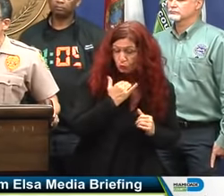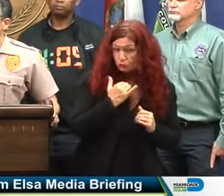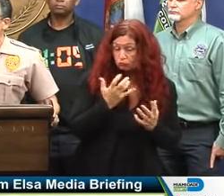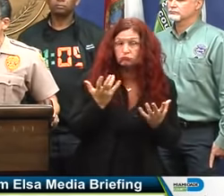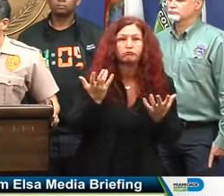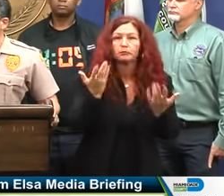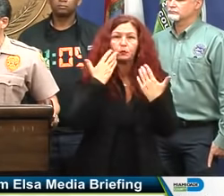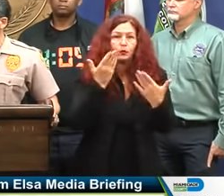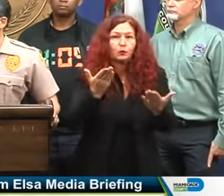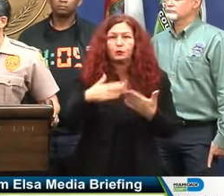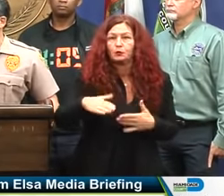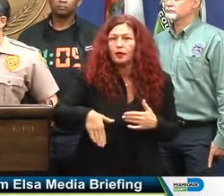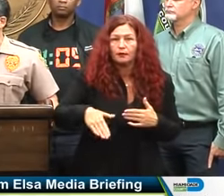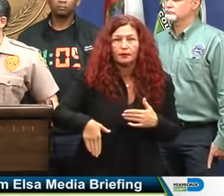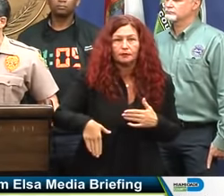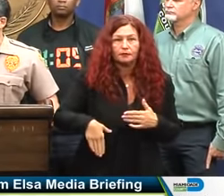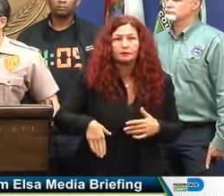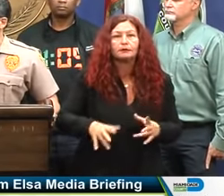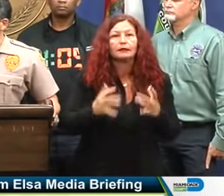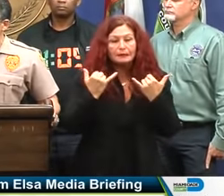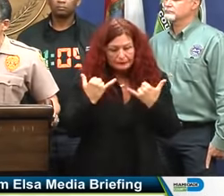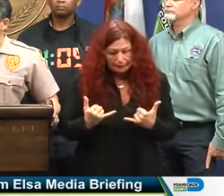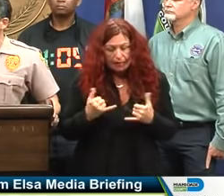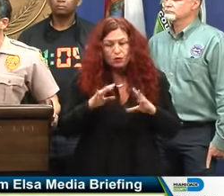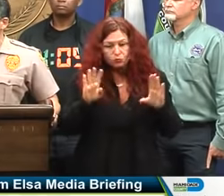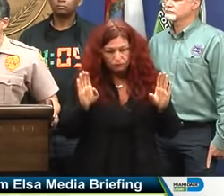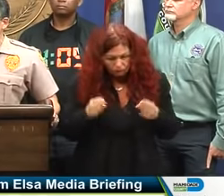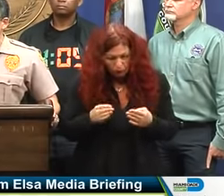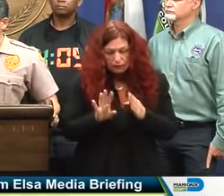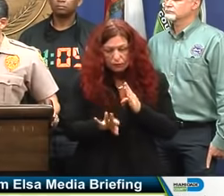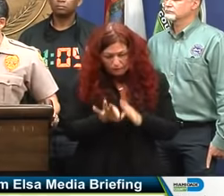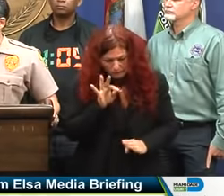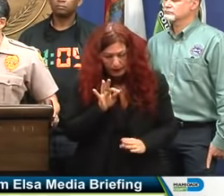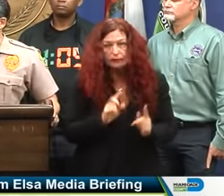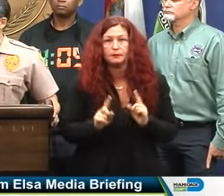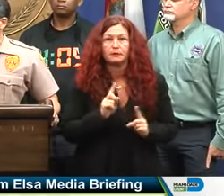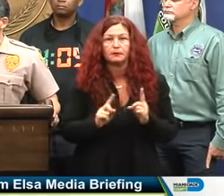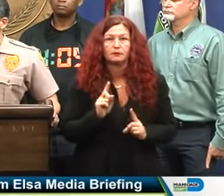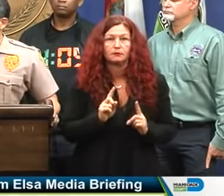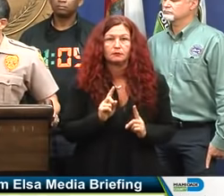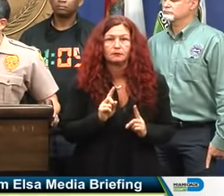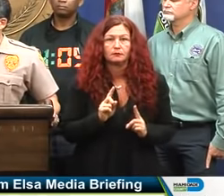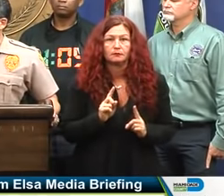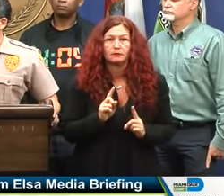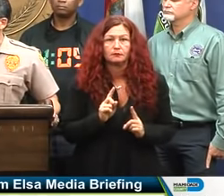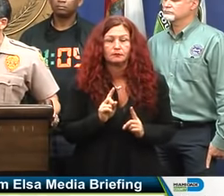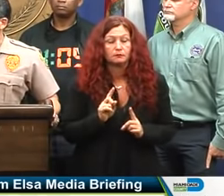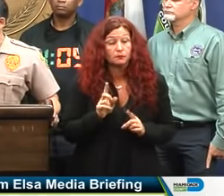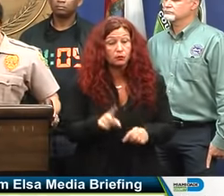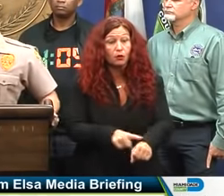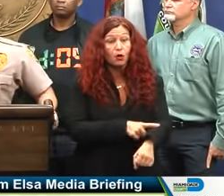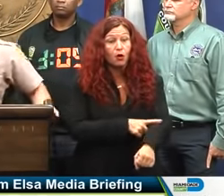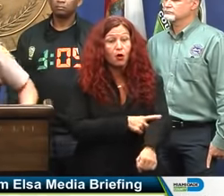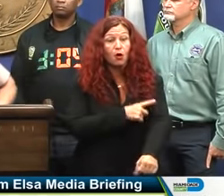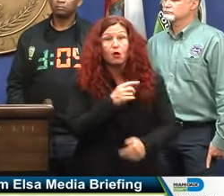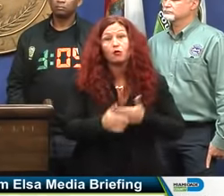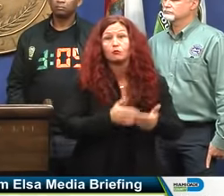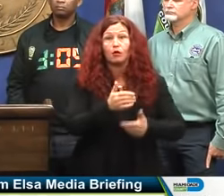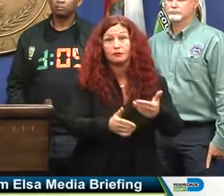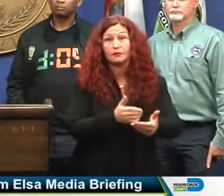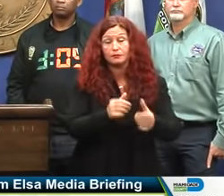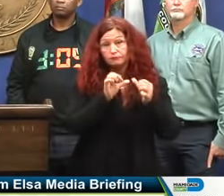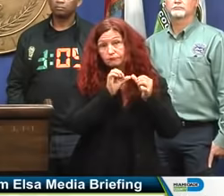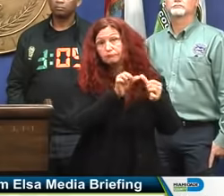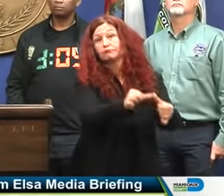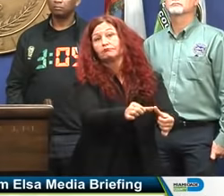focusing on recovering victims right now. But this will be a long process, as has been stated, and it'll be very thorough. Oh,